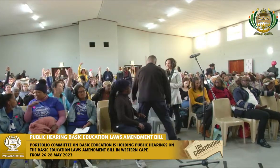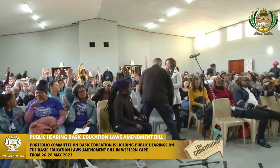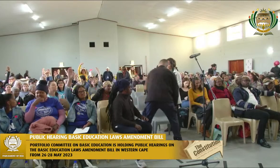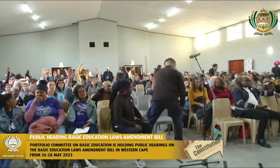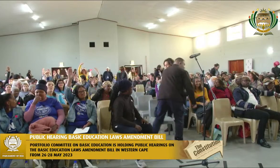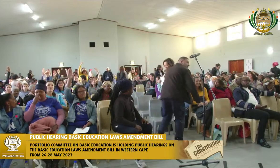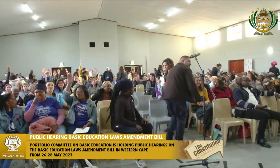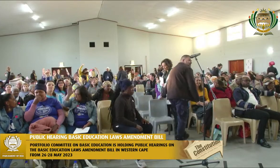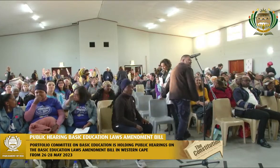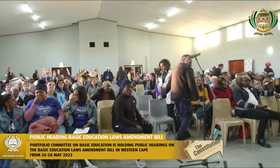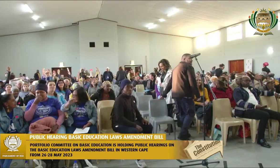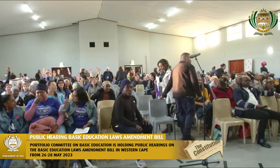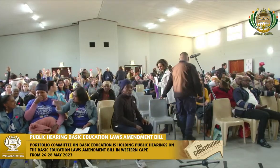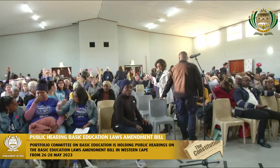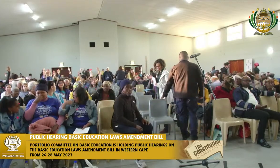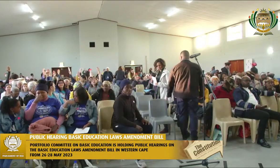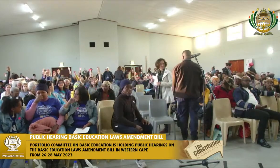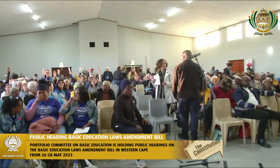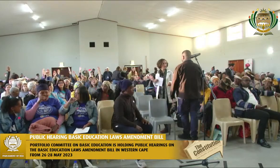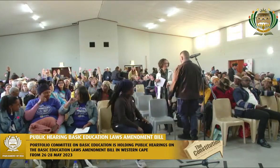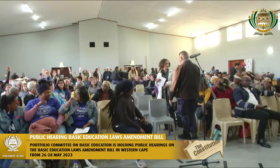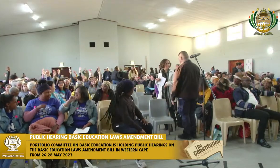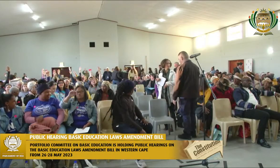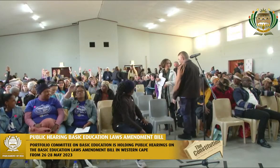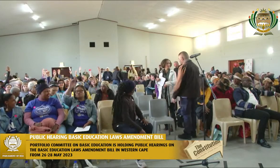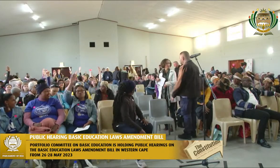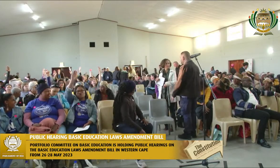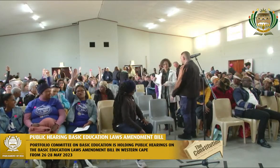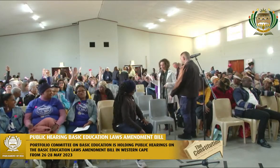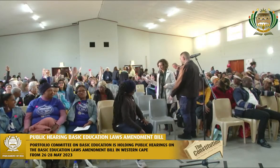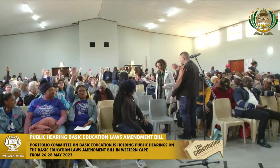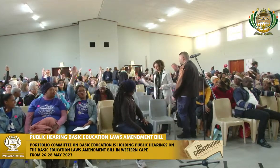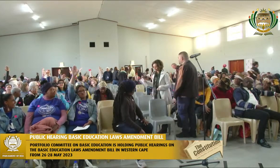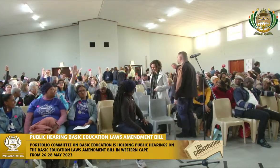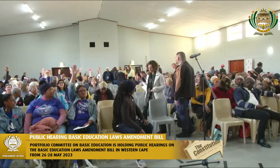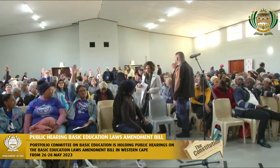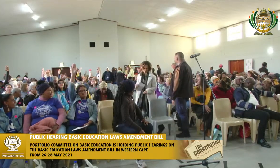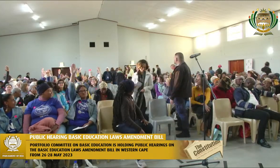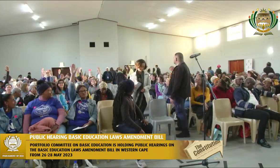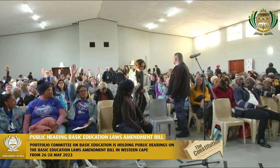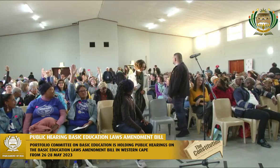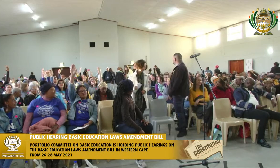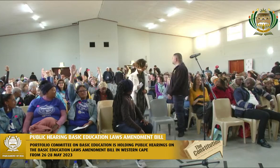don't stand up. No, sit down, ma'am. Sit down. Sit down.